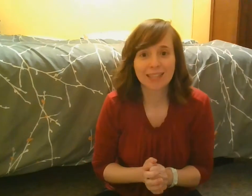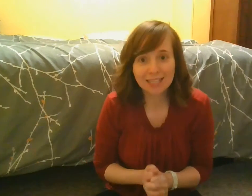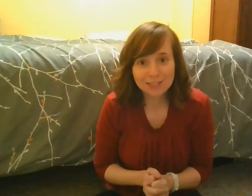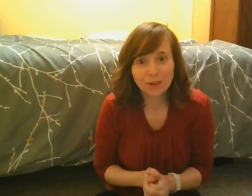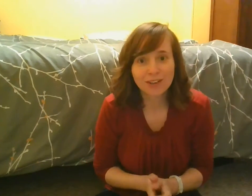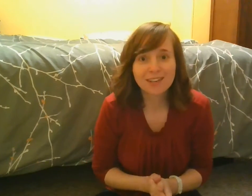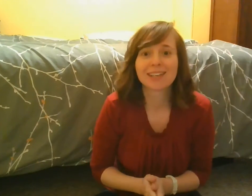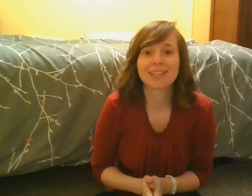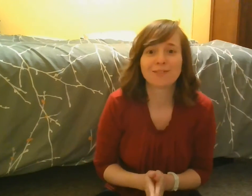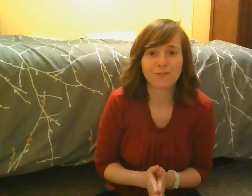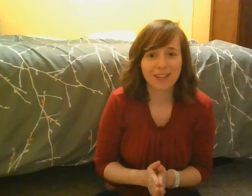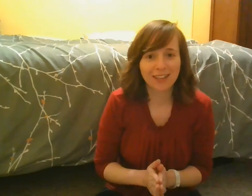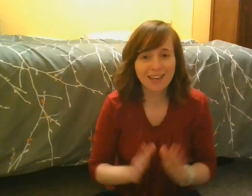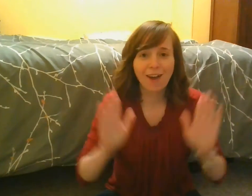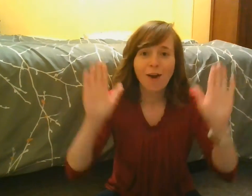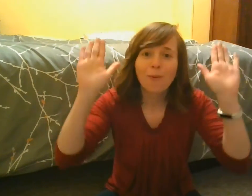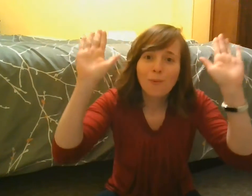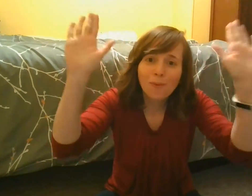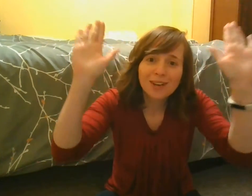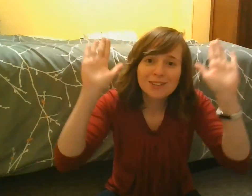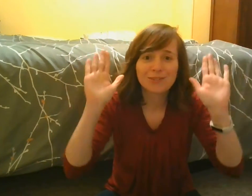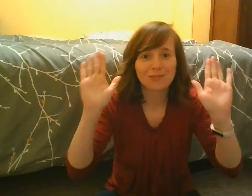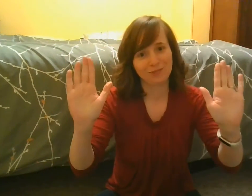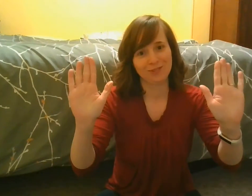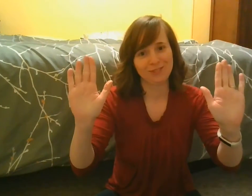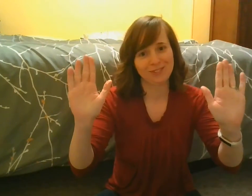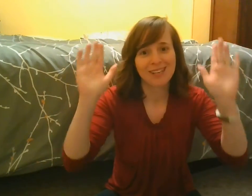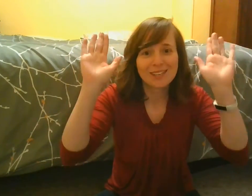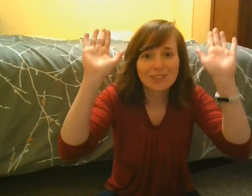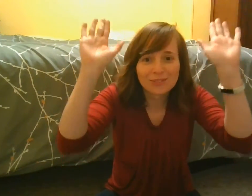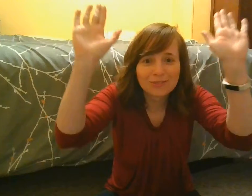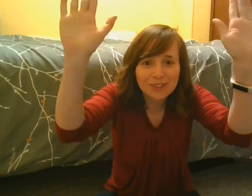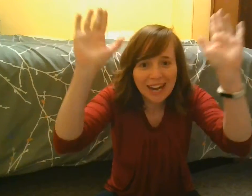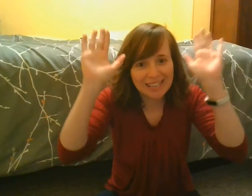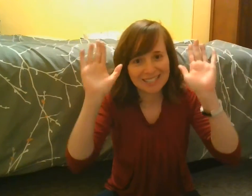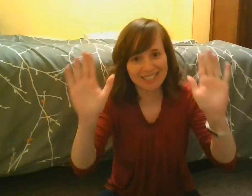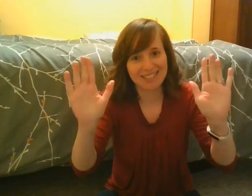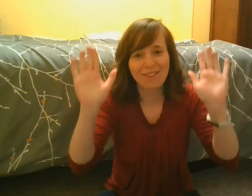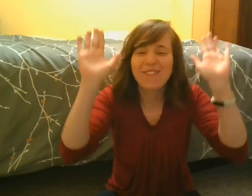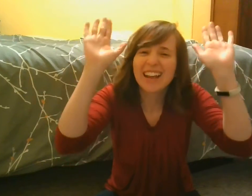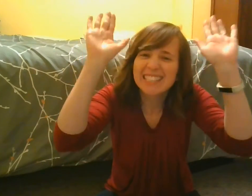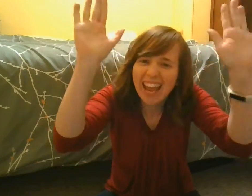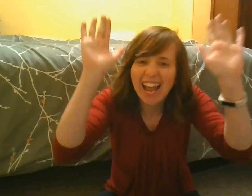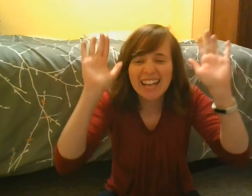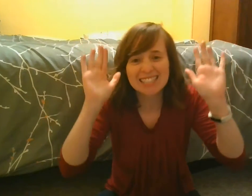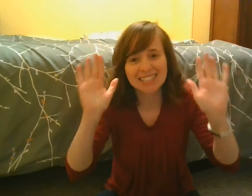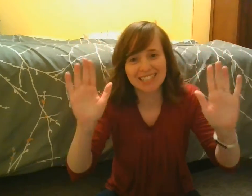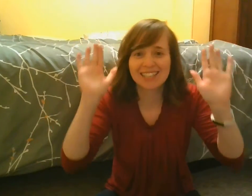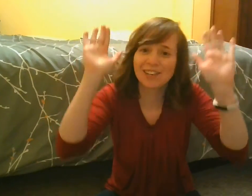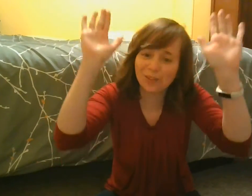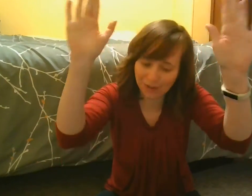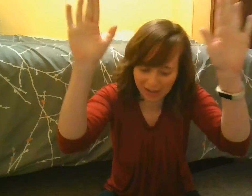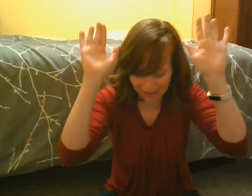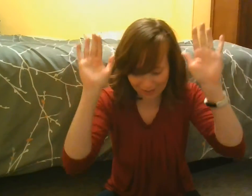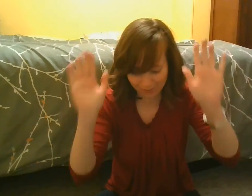last one is feeling wonderful, great, fantastic,